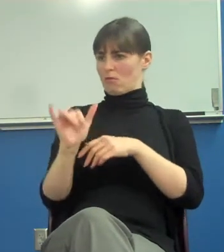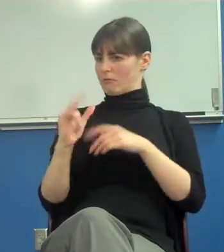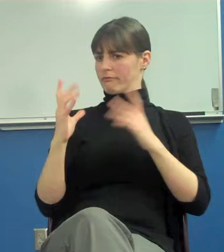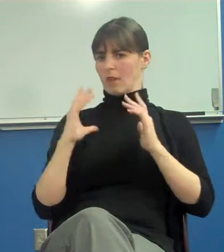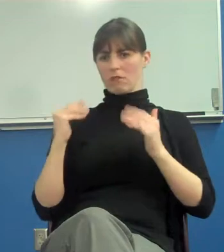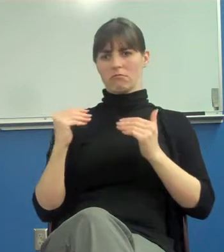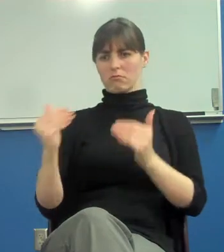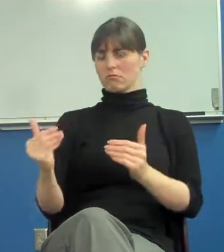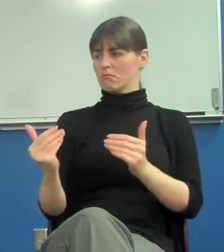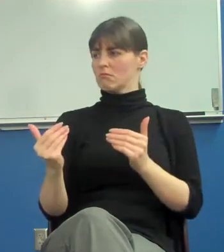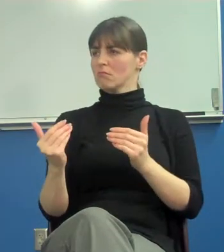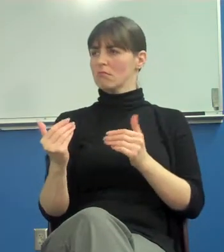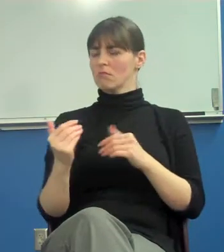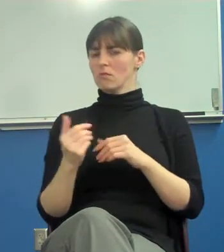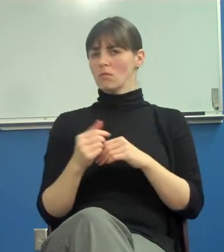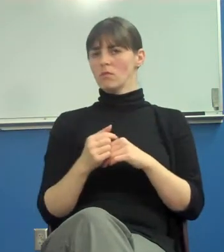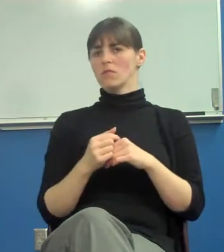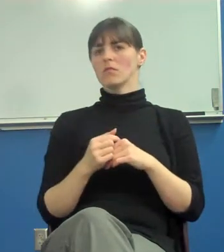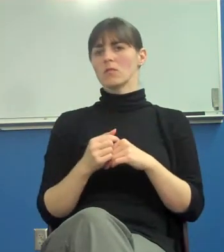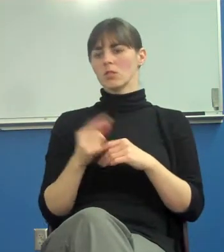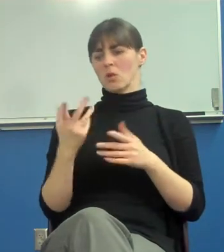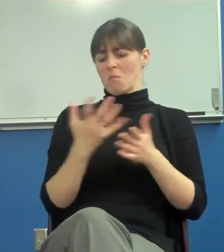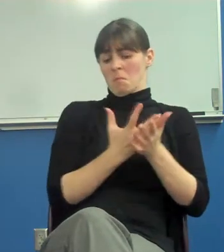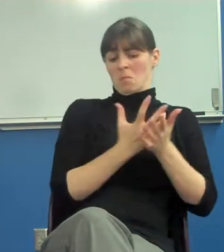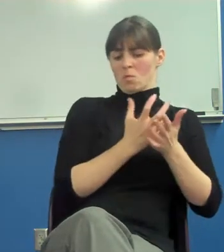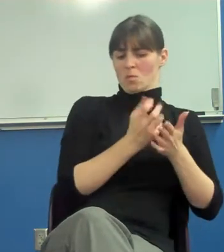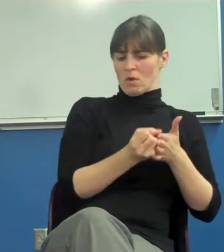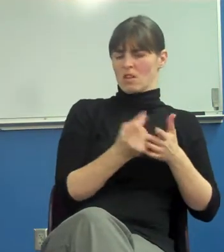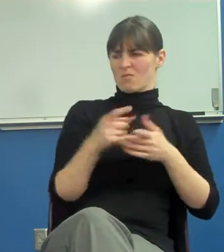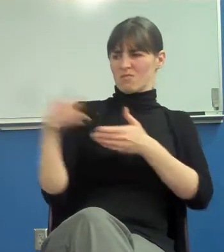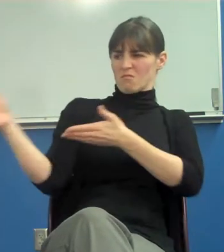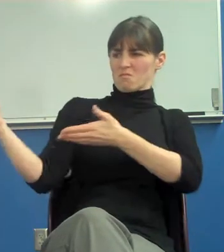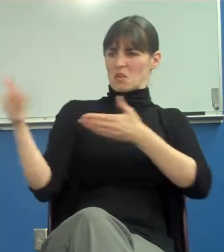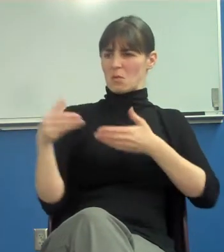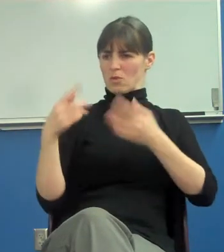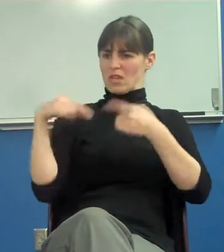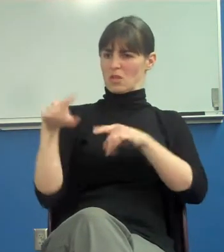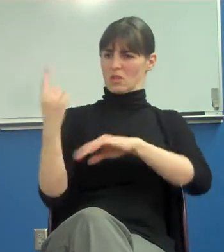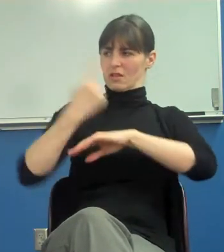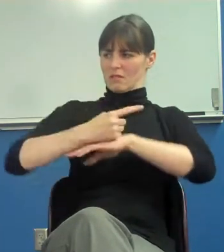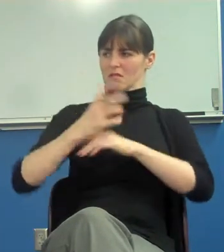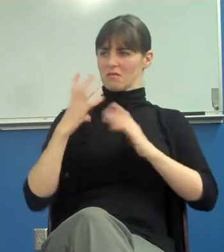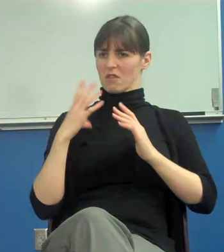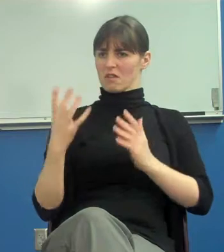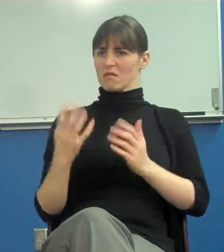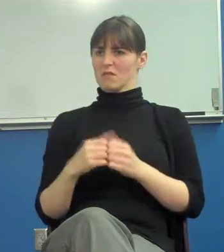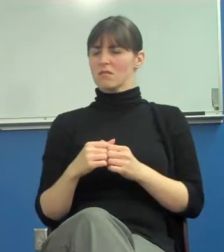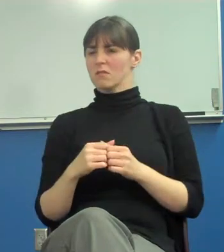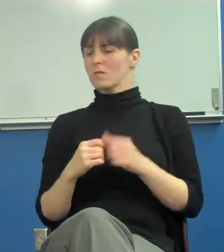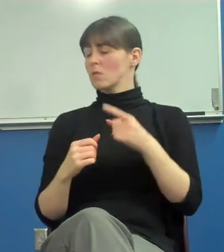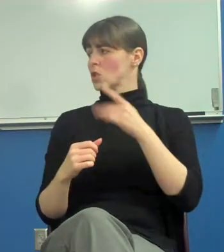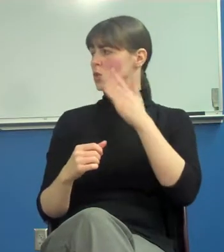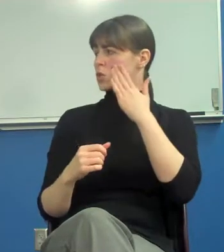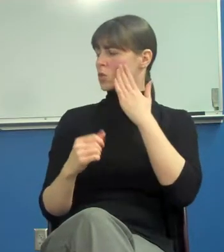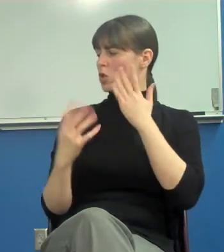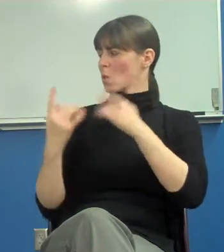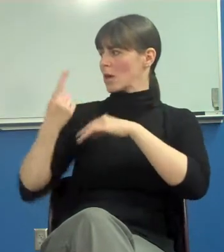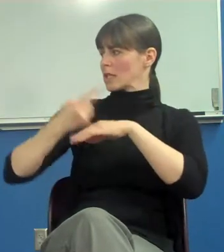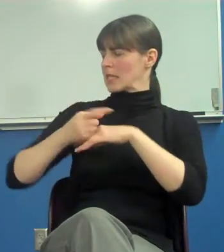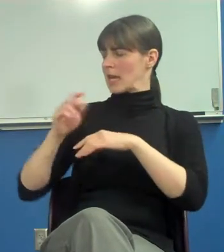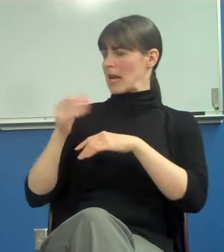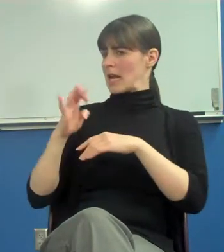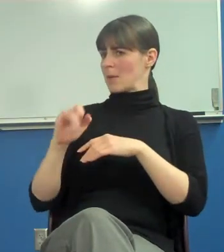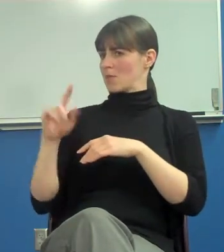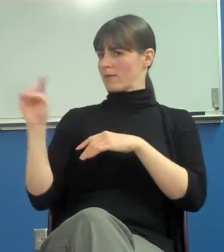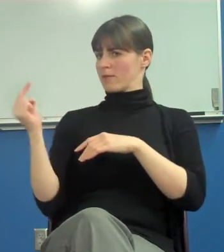halfway through the bake sale, that's fine. We might be running out of stuff. Just if you set up to bring something, you need to bring it. Do you know what day April the 1st is on?